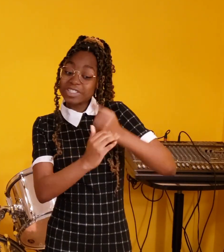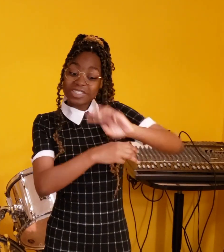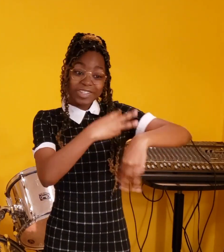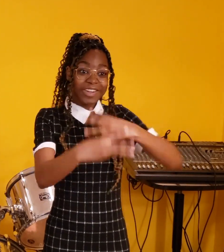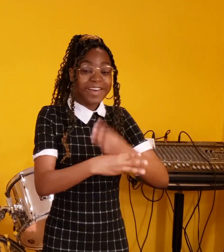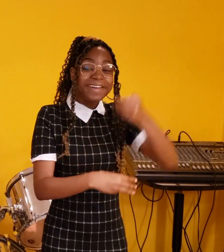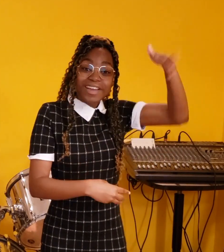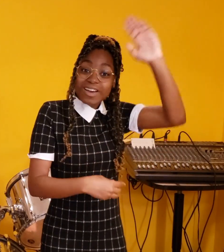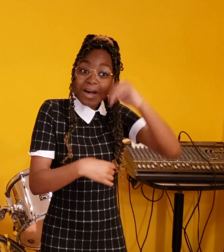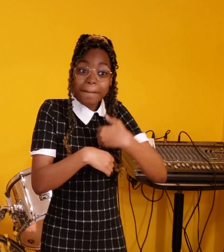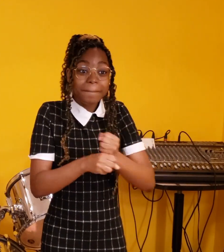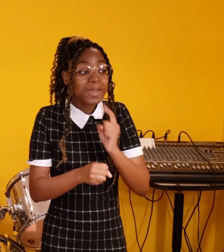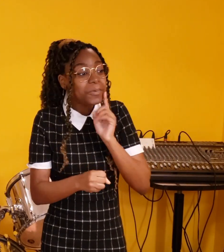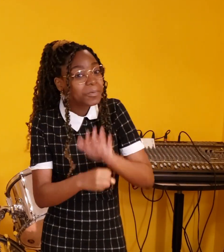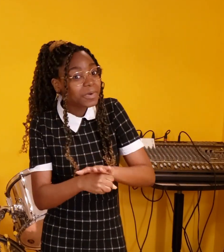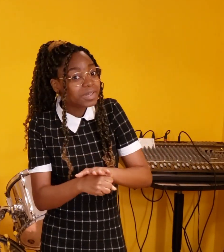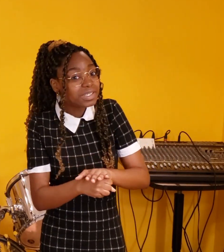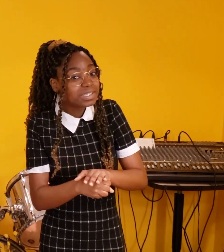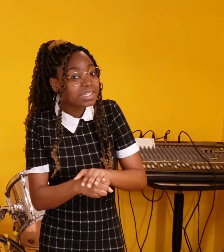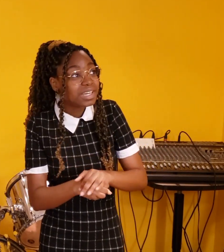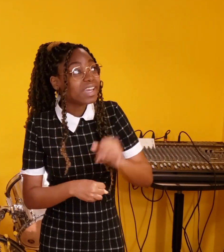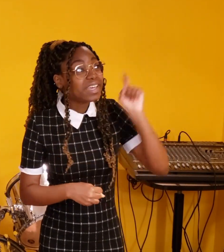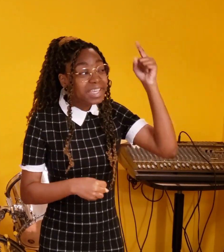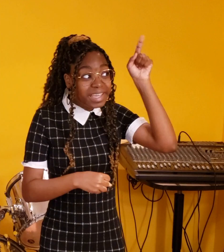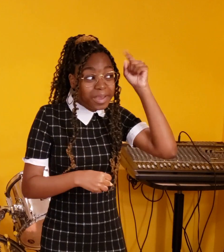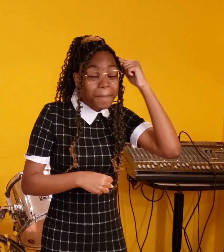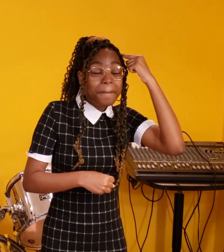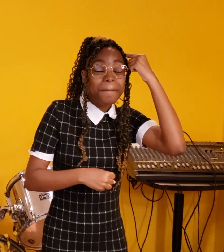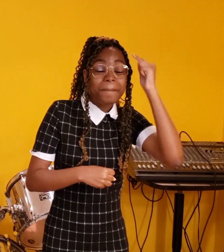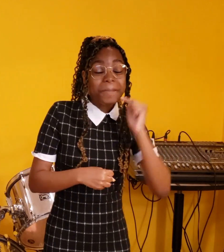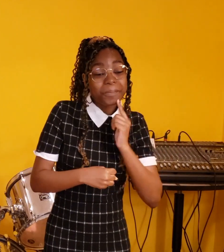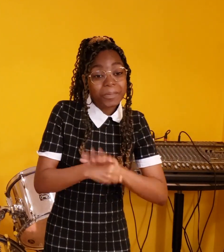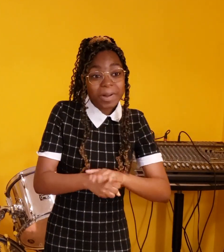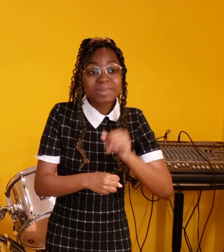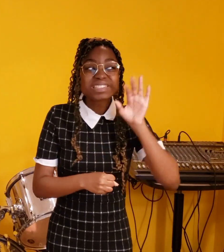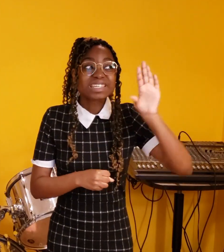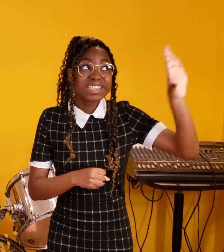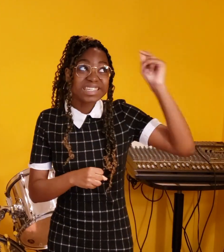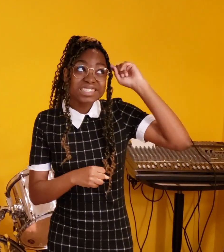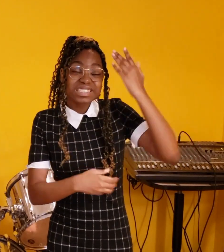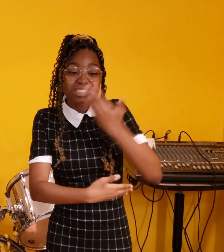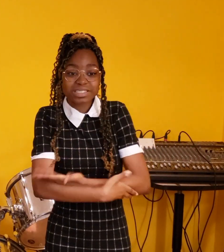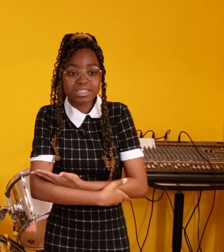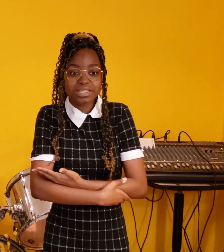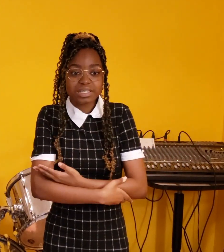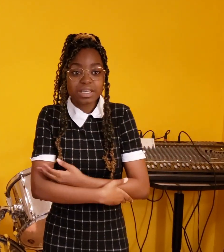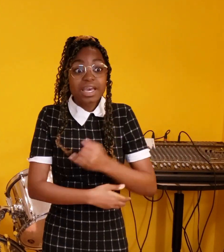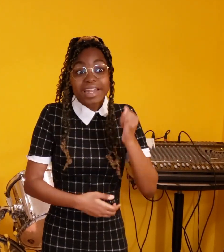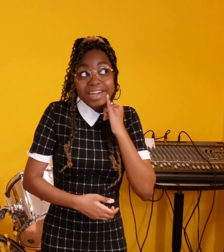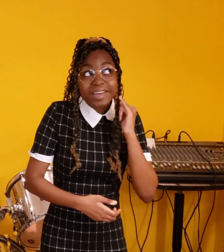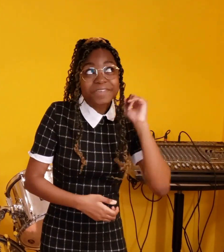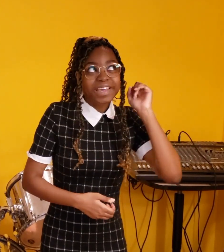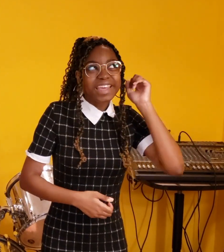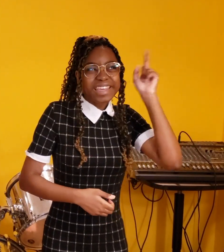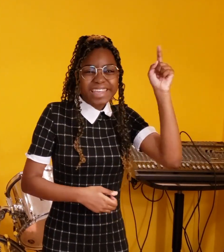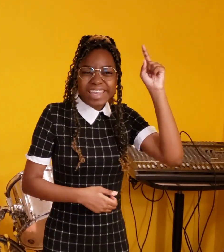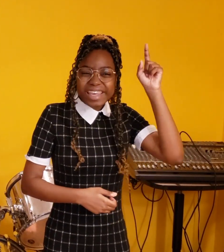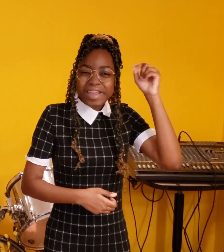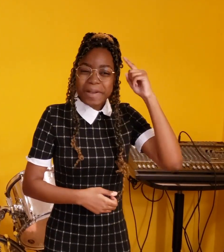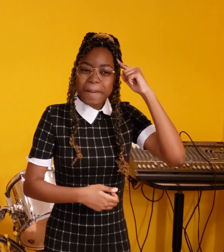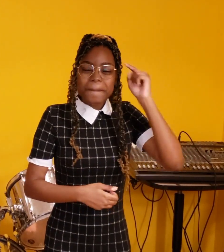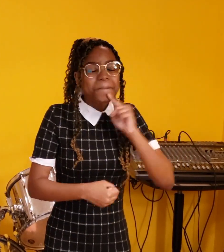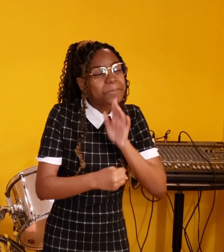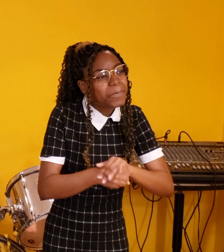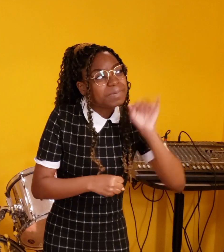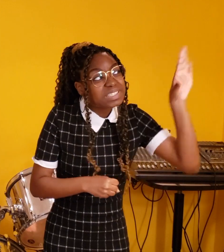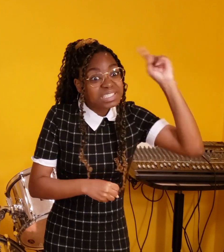God made this promise to his Son, Jesus Christ. And if God made that promise to his Son, then for sure you can take it all the way to the bank